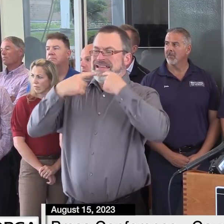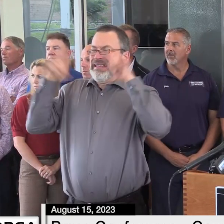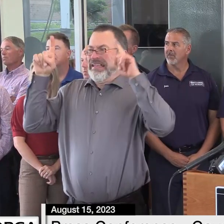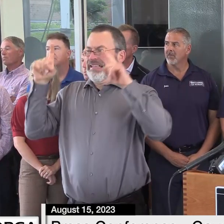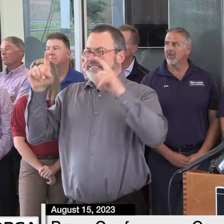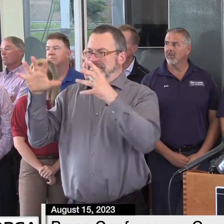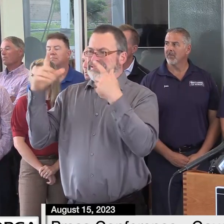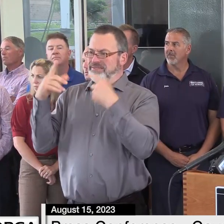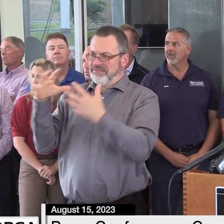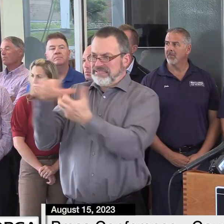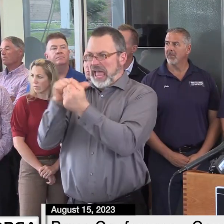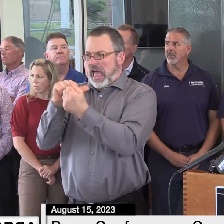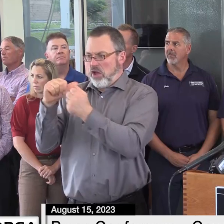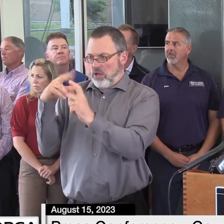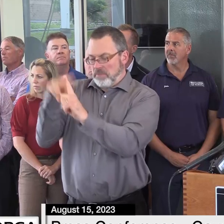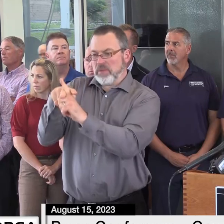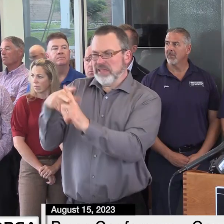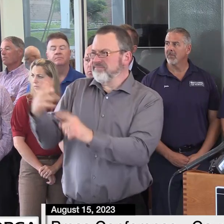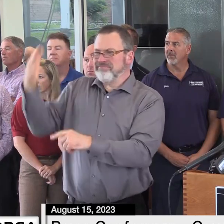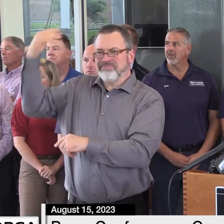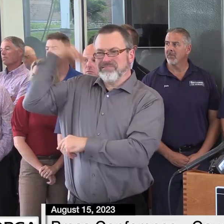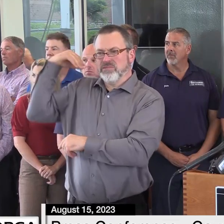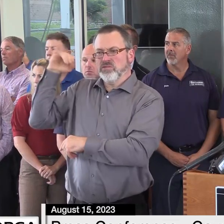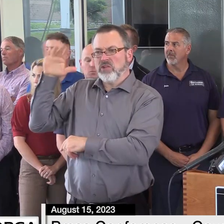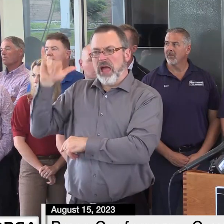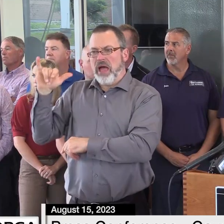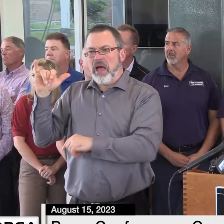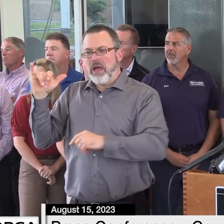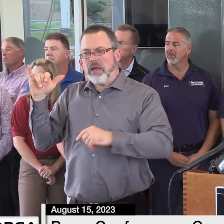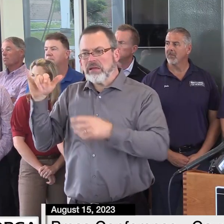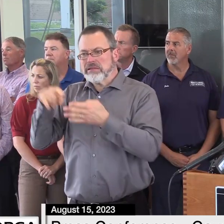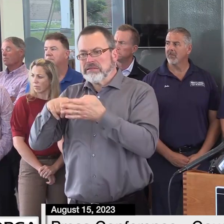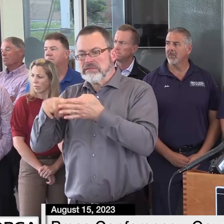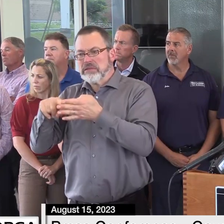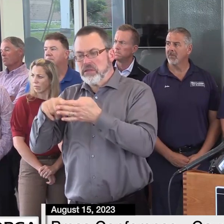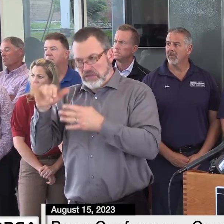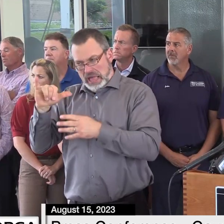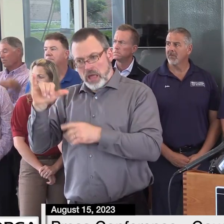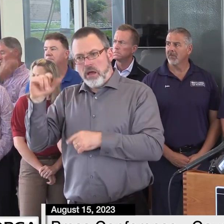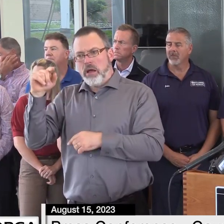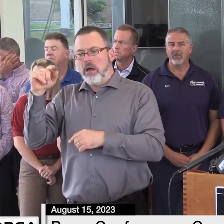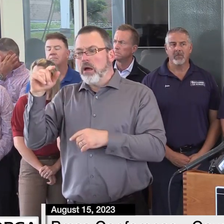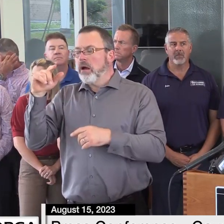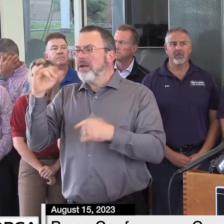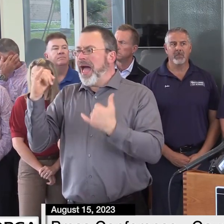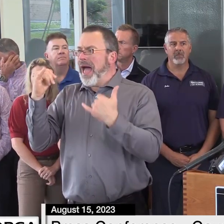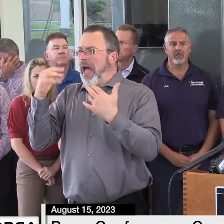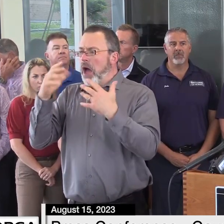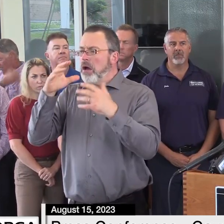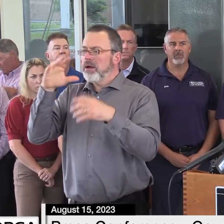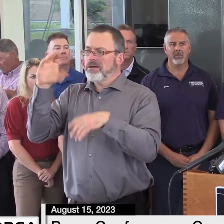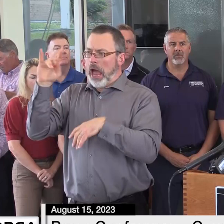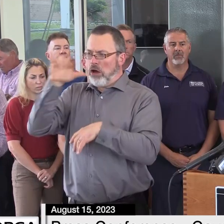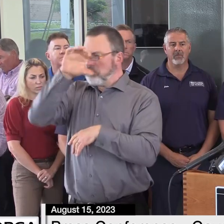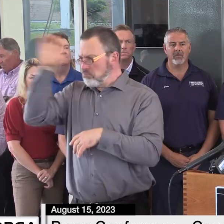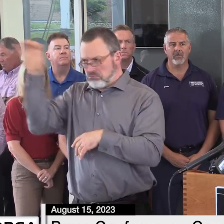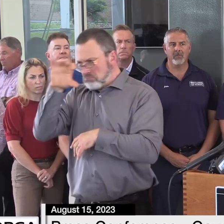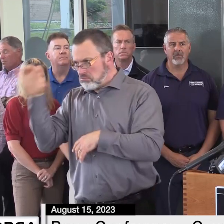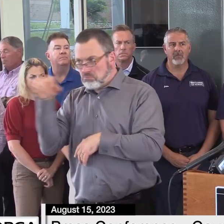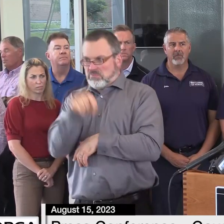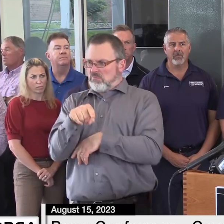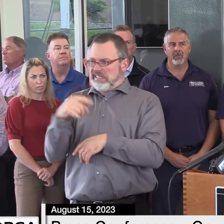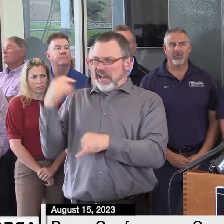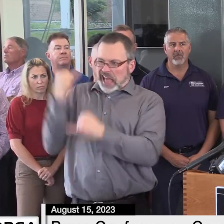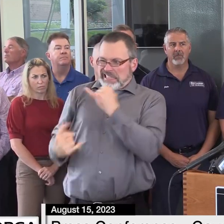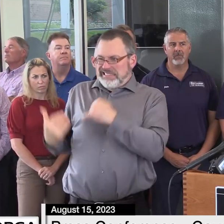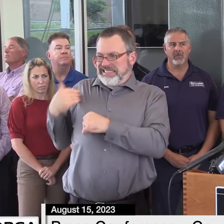County didn't make it, and the possibility of a second application? Yes, sir. So I can